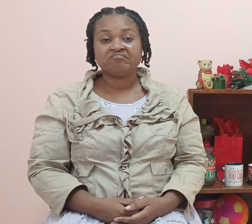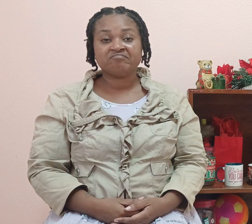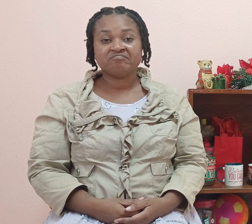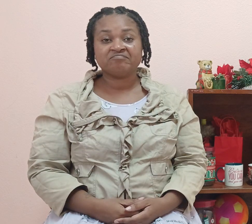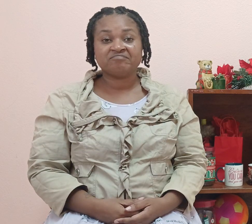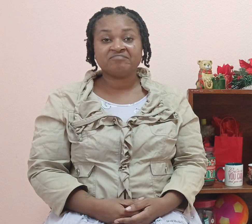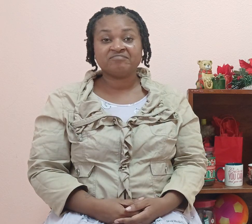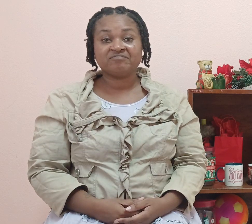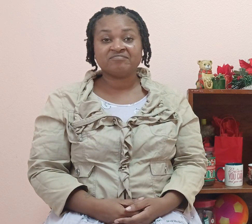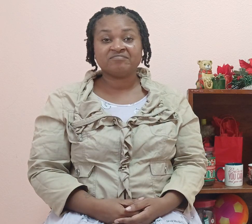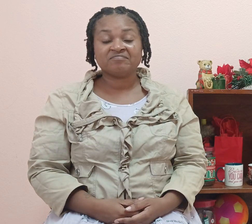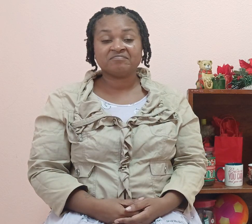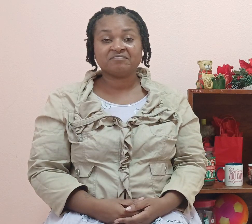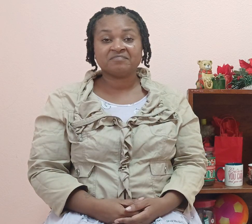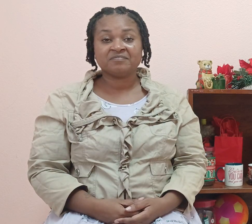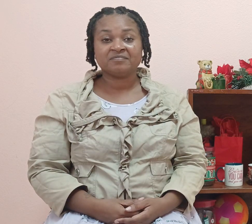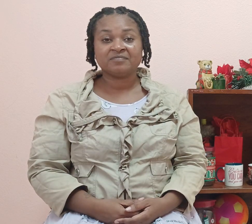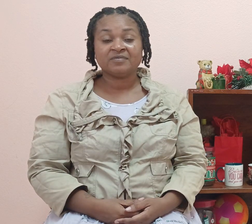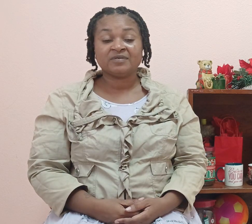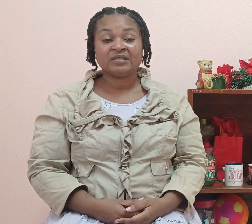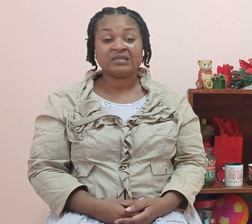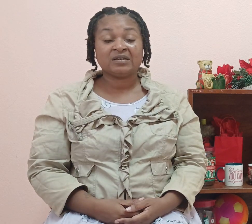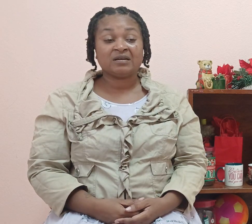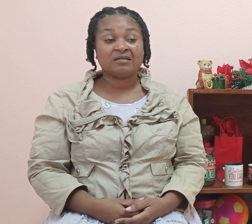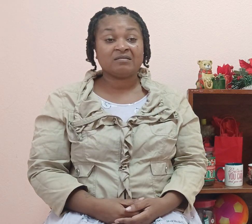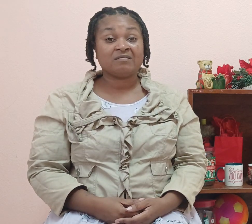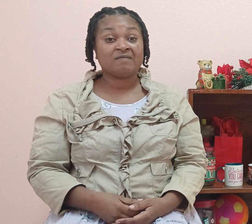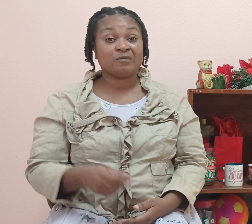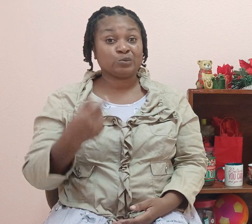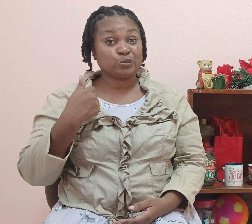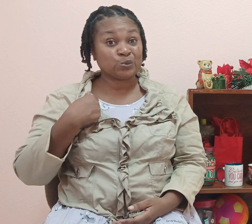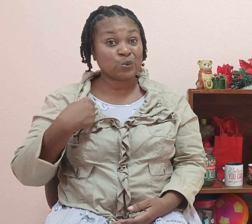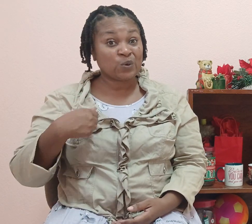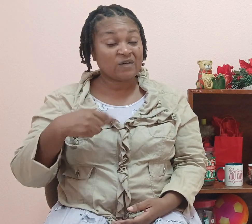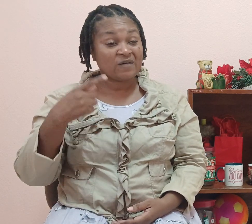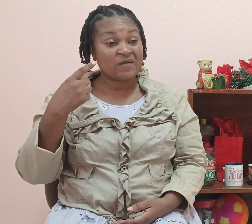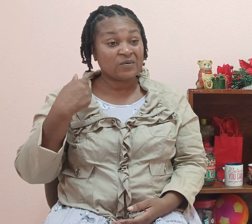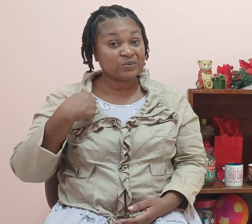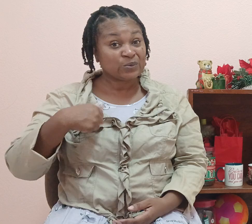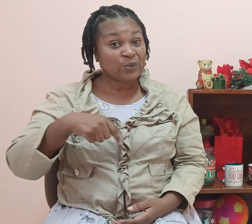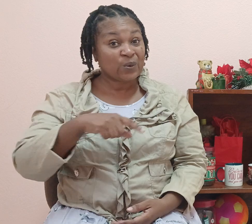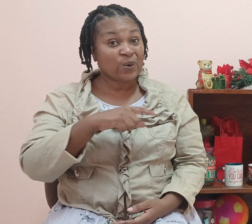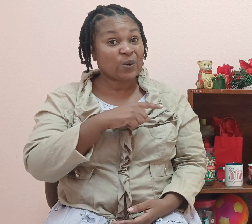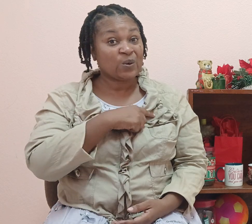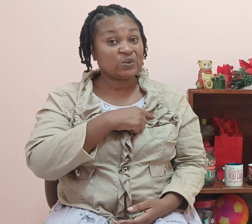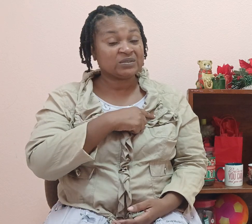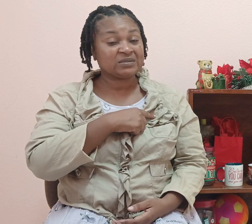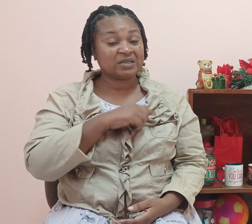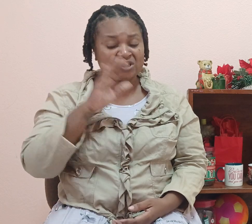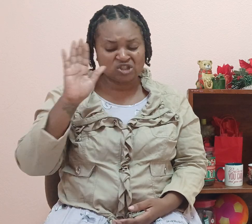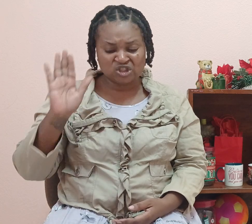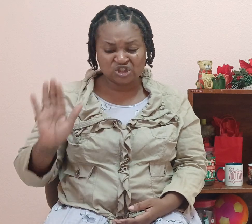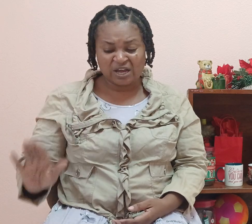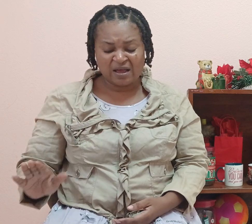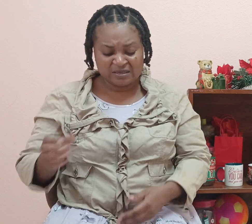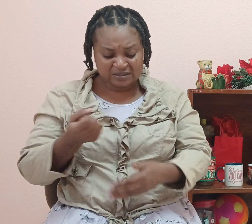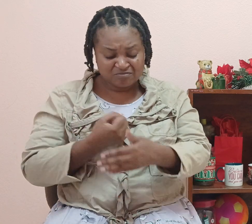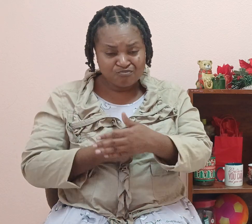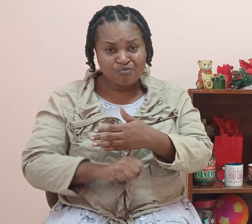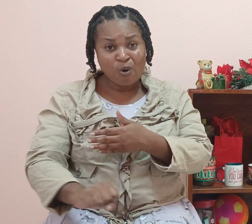For to us a child is born, to us a son is